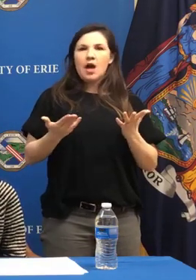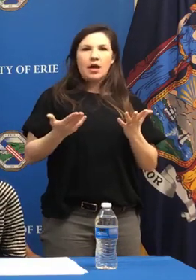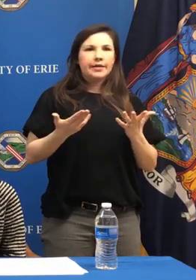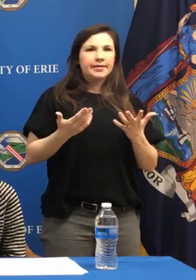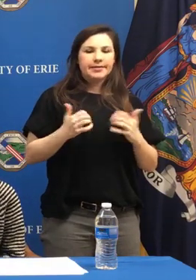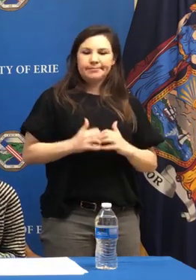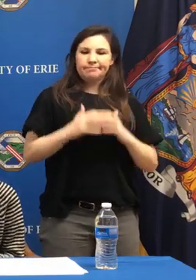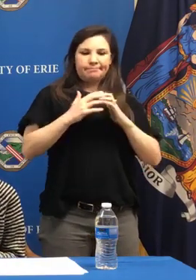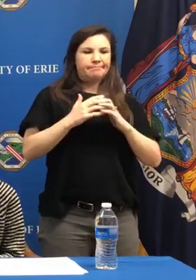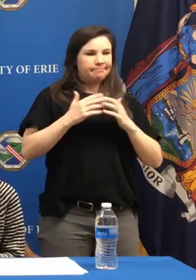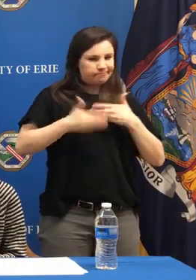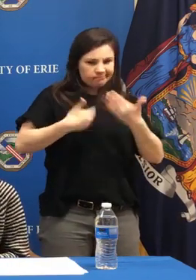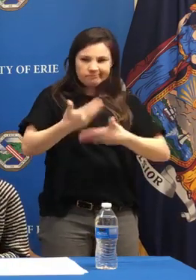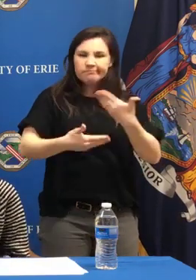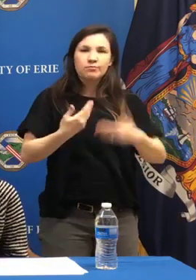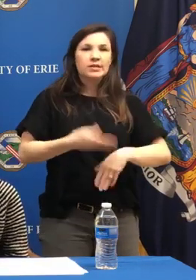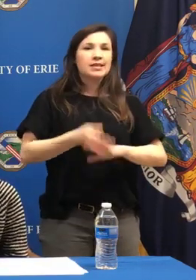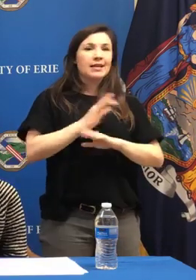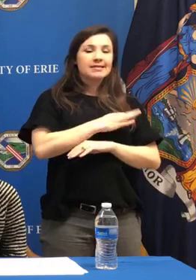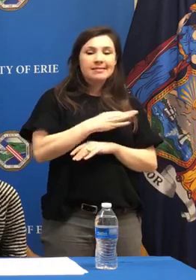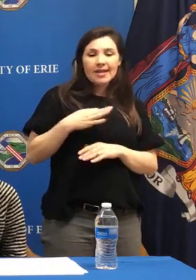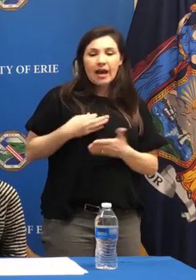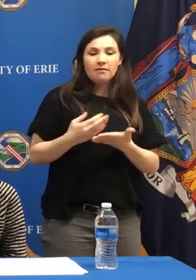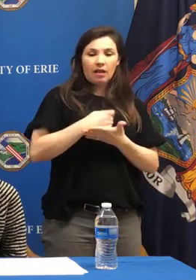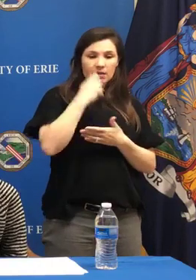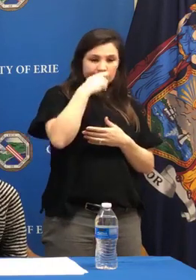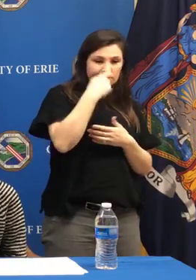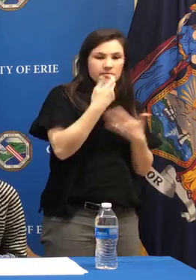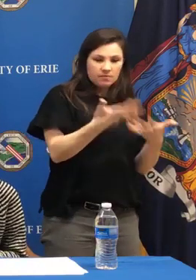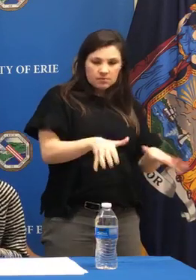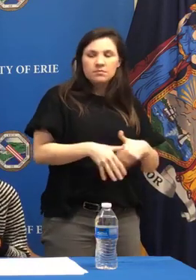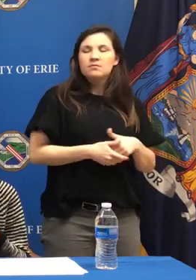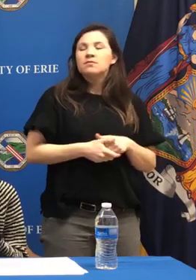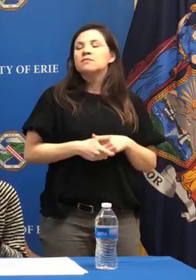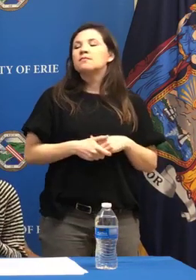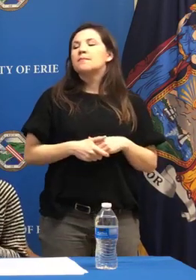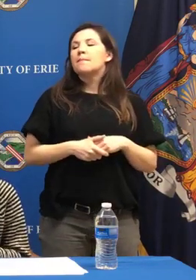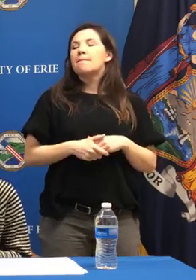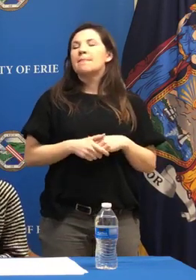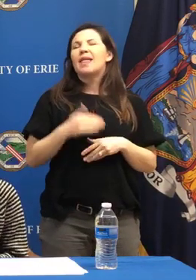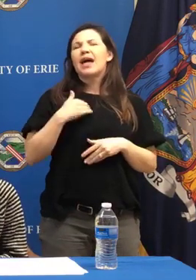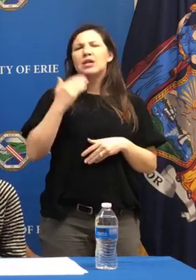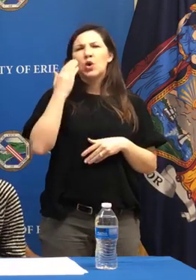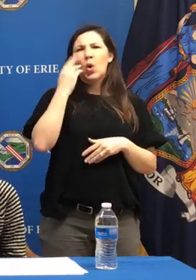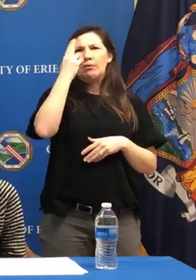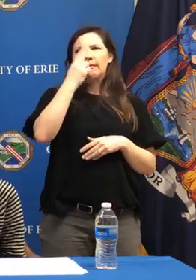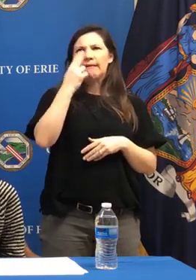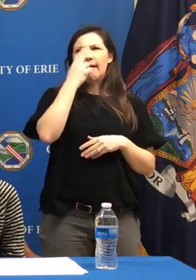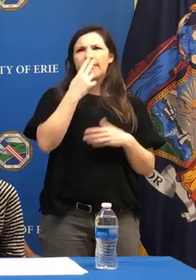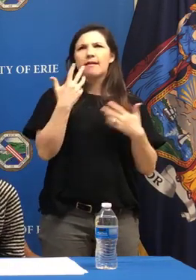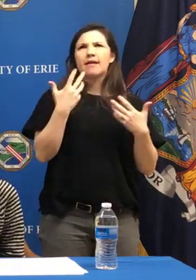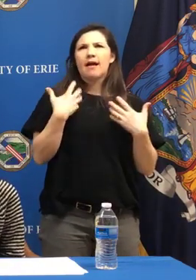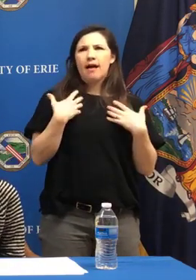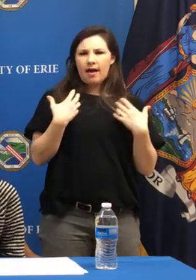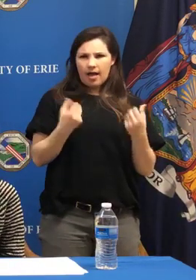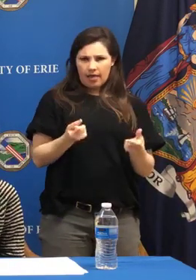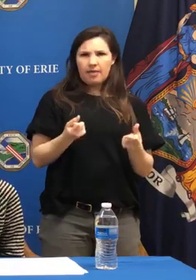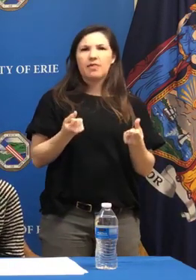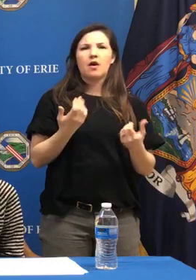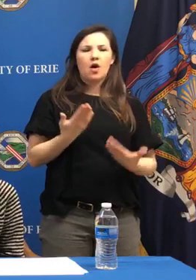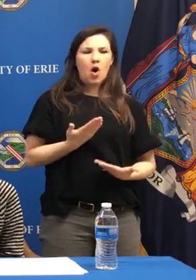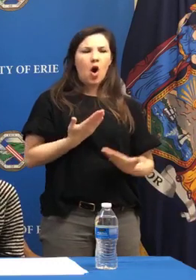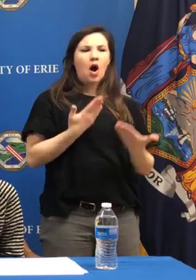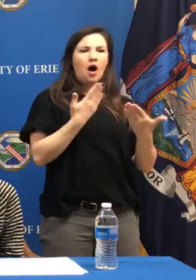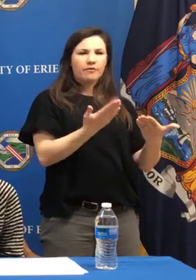able to protect our staff collecting the specimens. And I know that Catholic Health had been offering one of